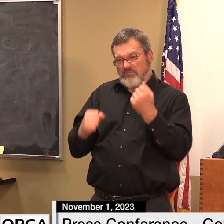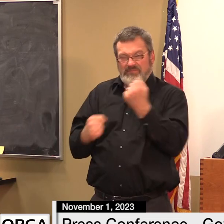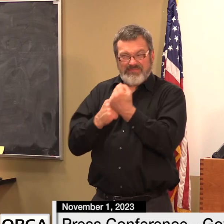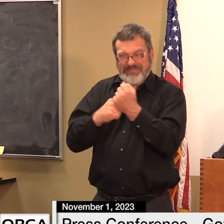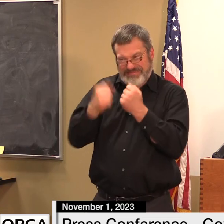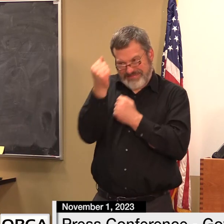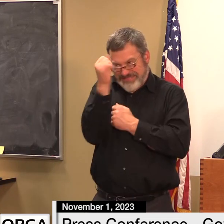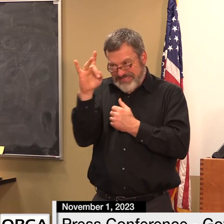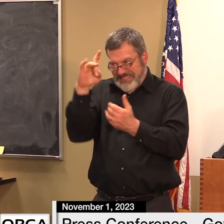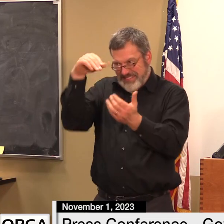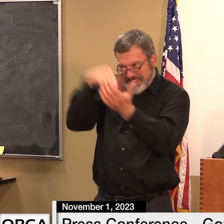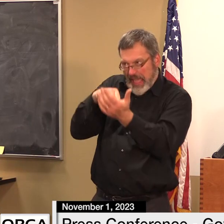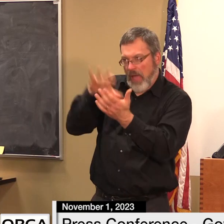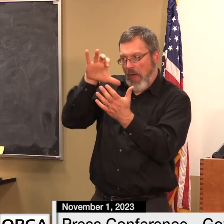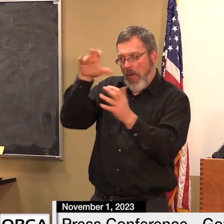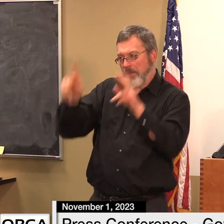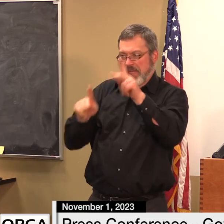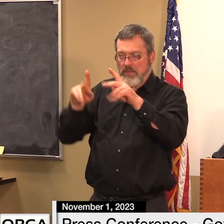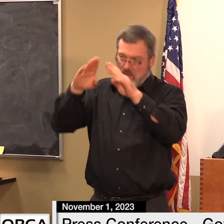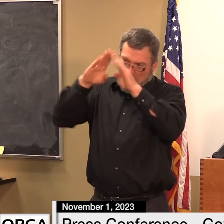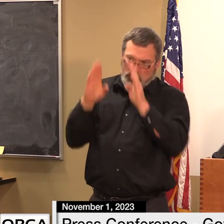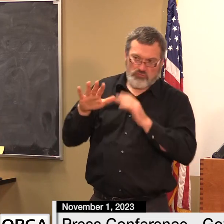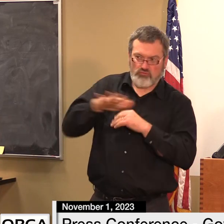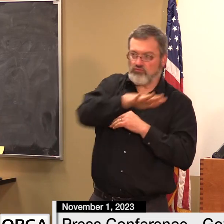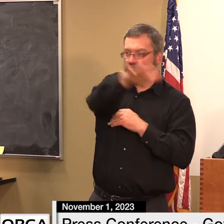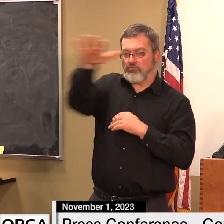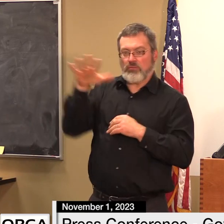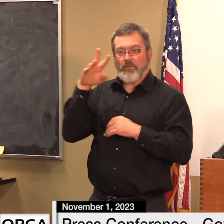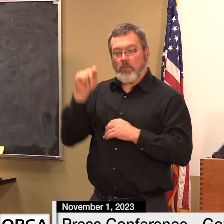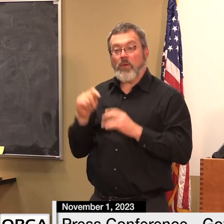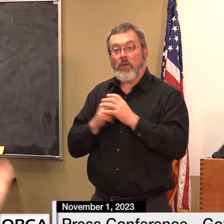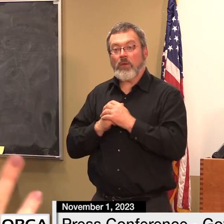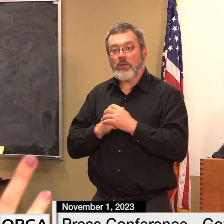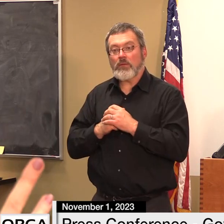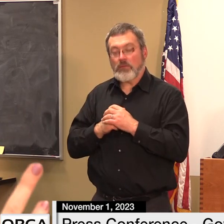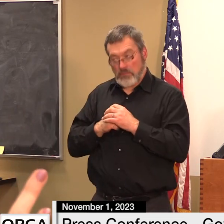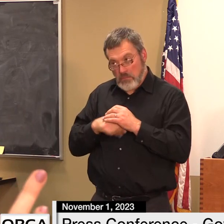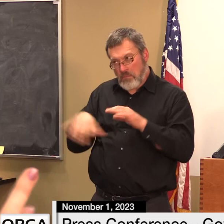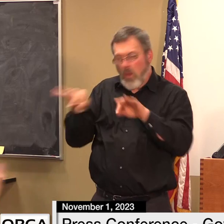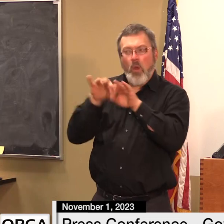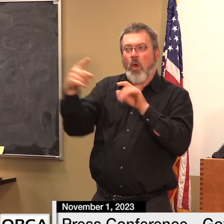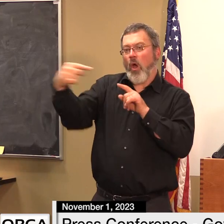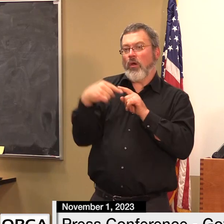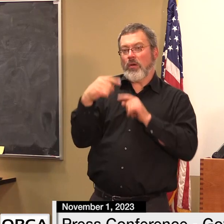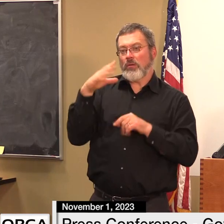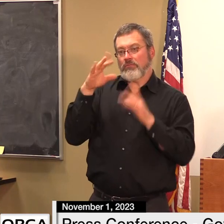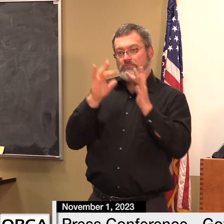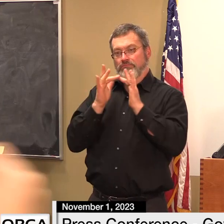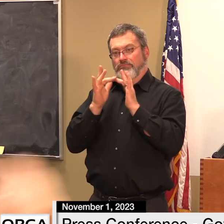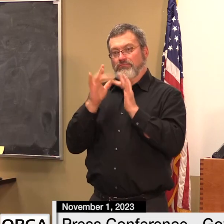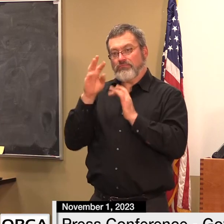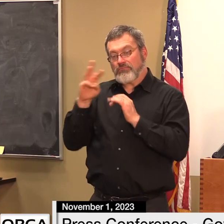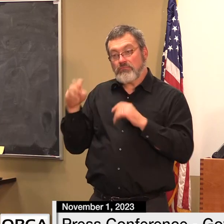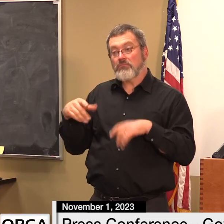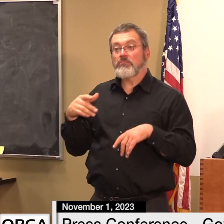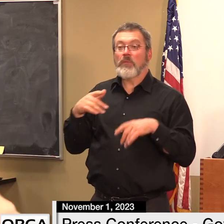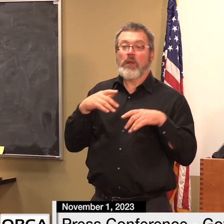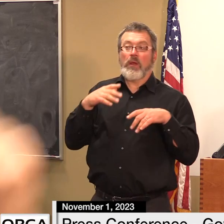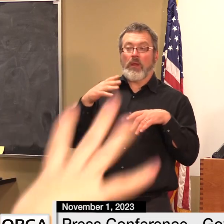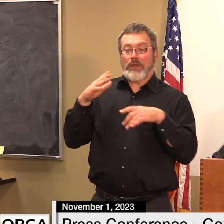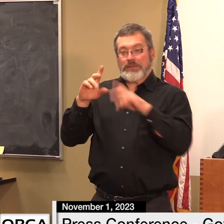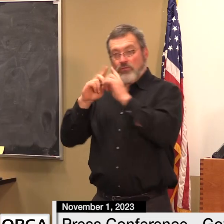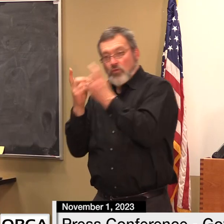year. Applications can be submitted online through our website, at one of our district offices, or by mail. Again,